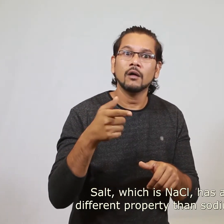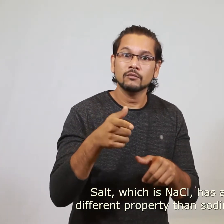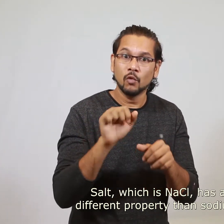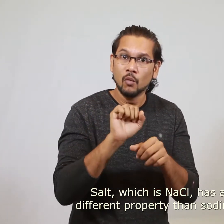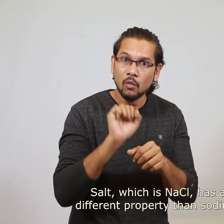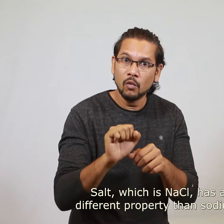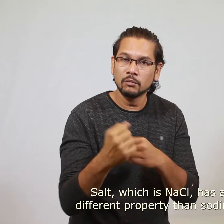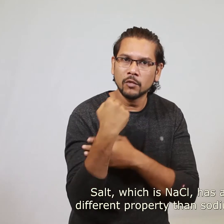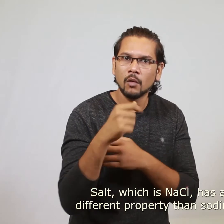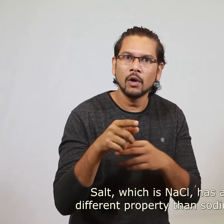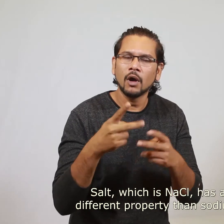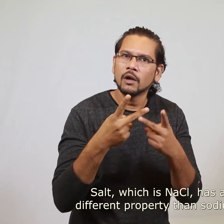than sodium or chlorine.